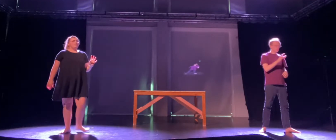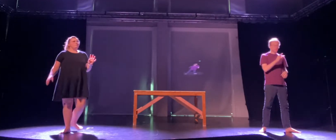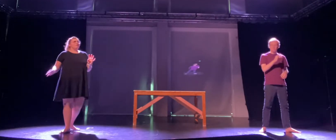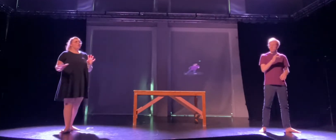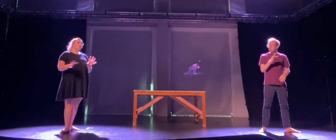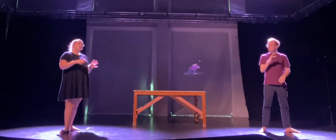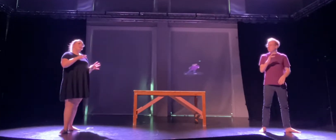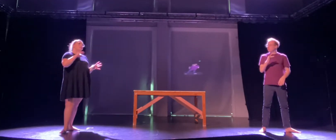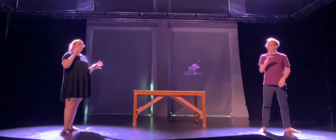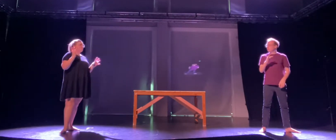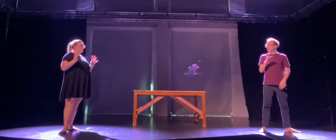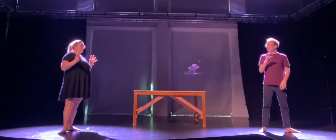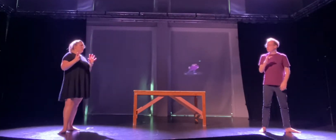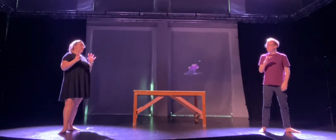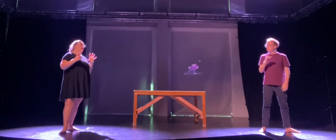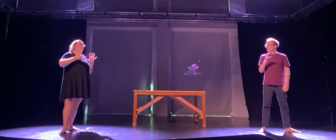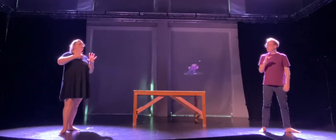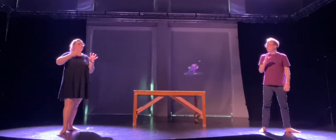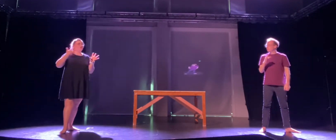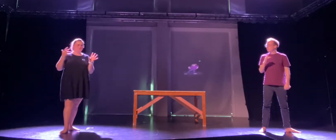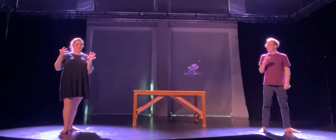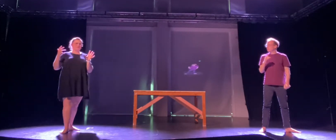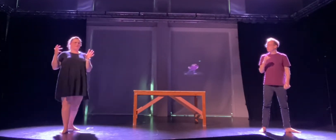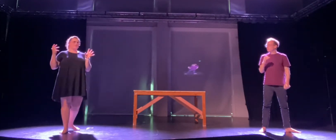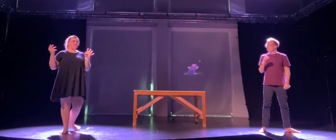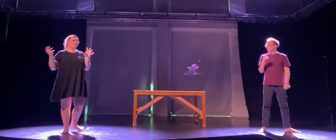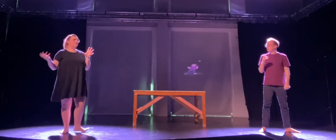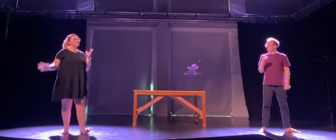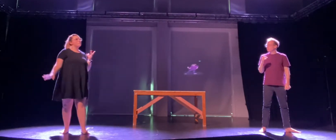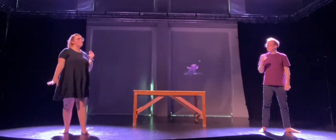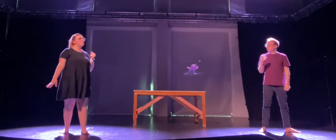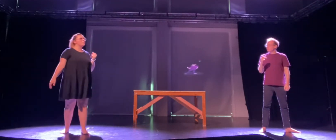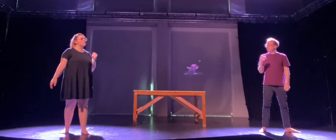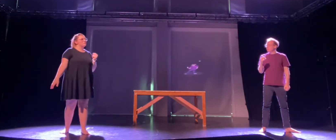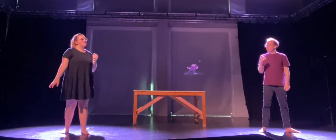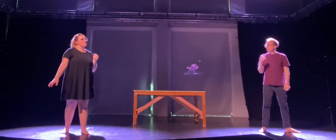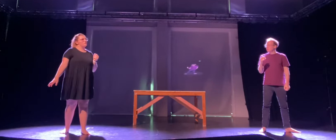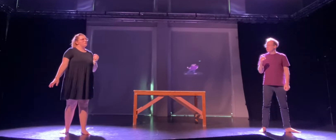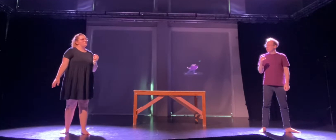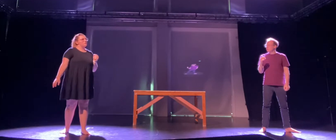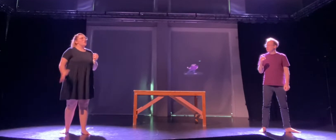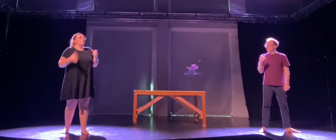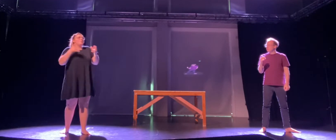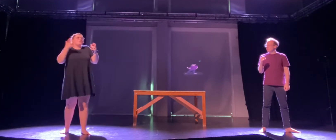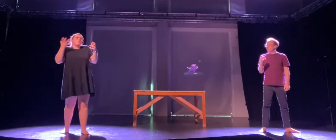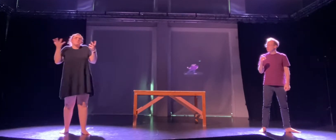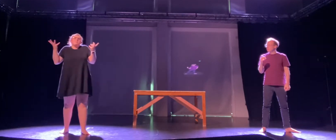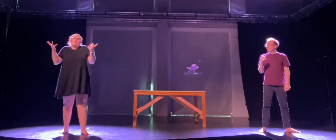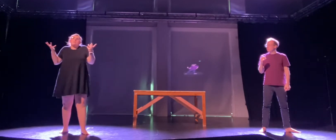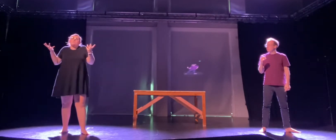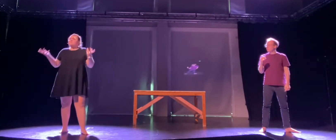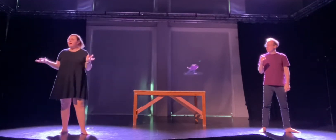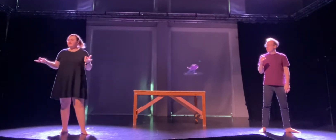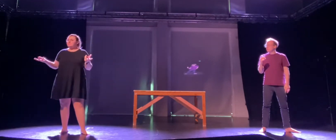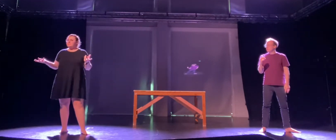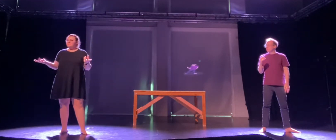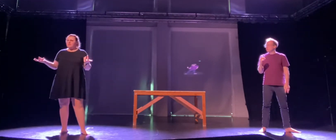You talking about trivia kind of pushes the thought. We've talked about science and